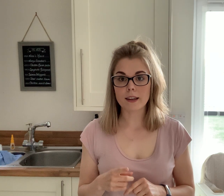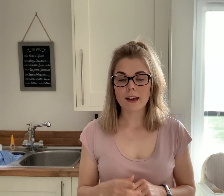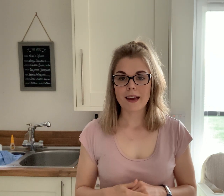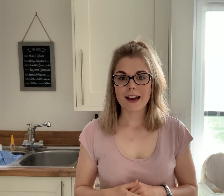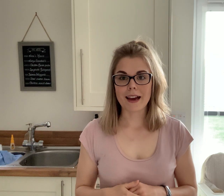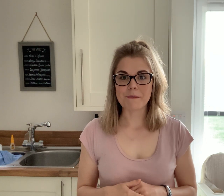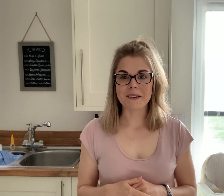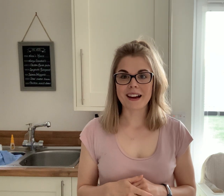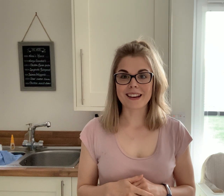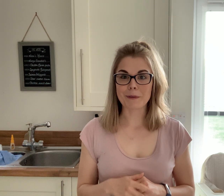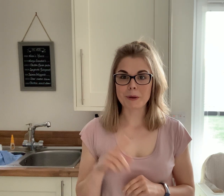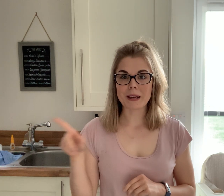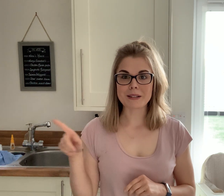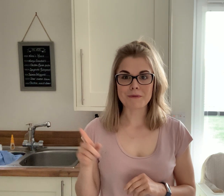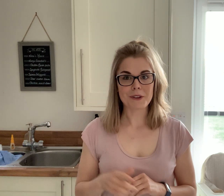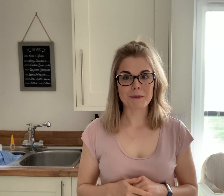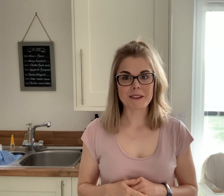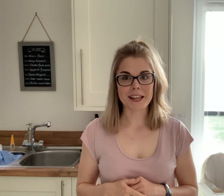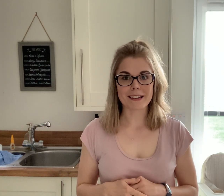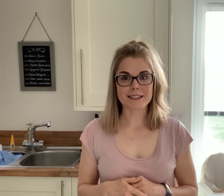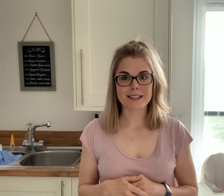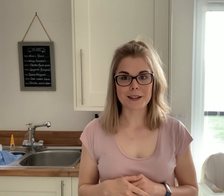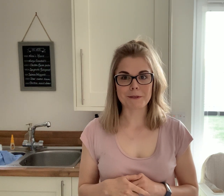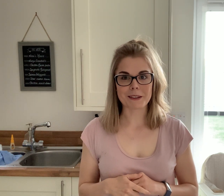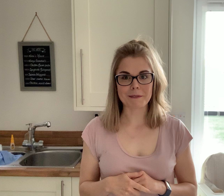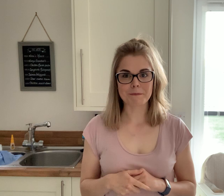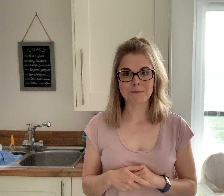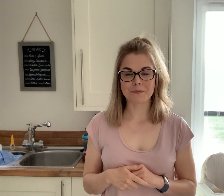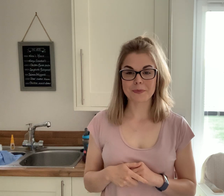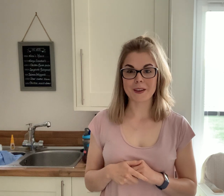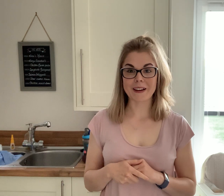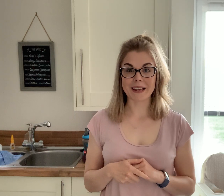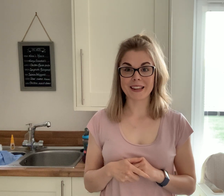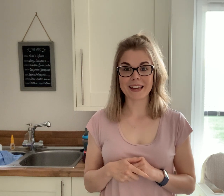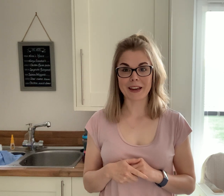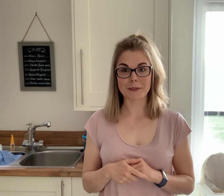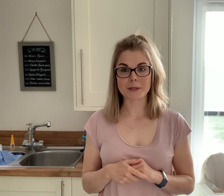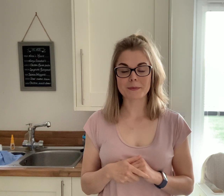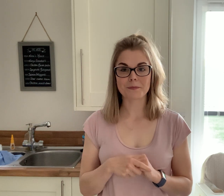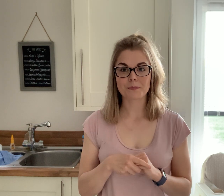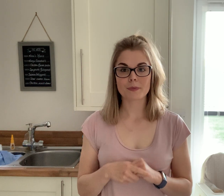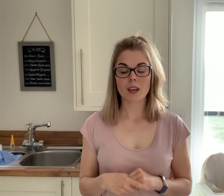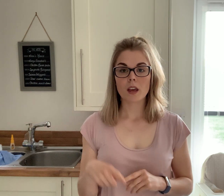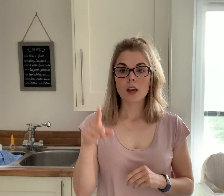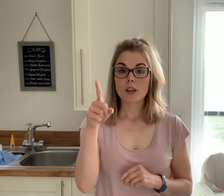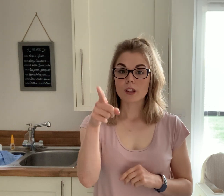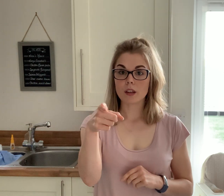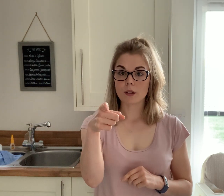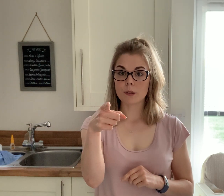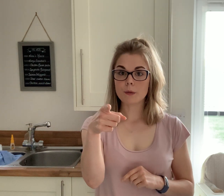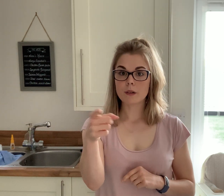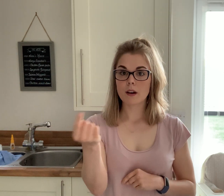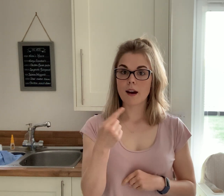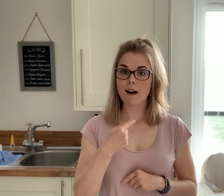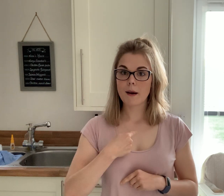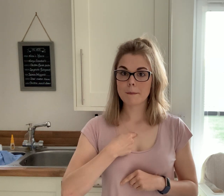and I'll be waiting for you at the end to sing with you. Okay here goes. You are